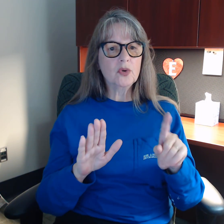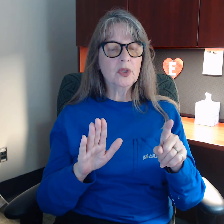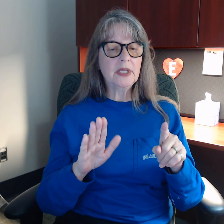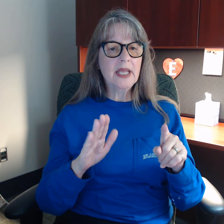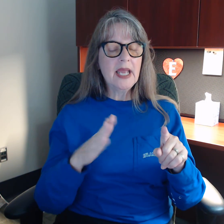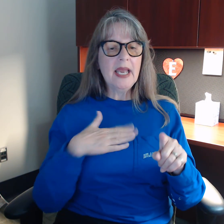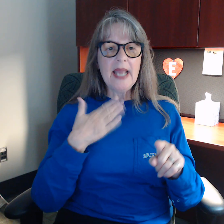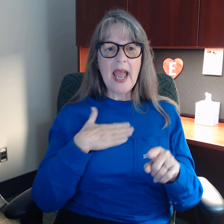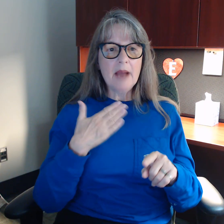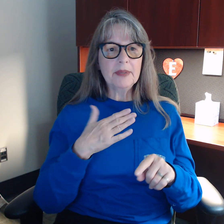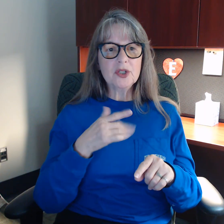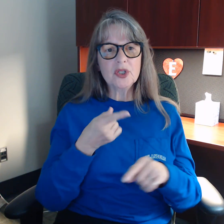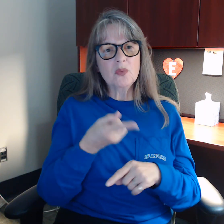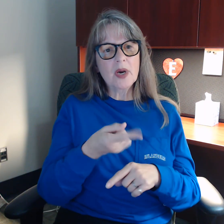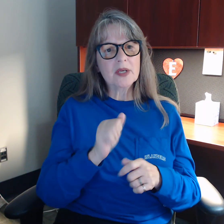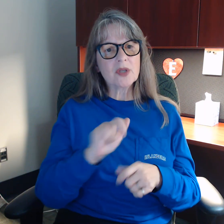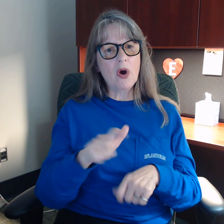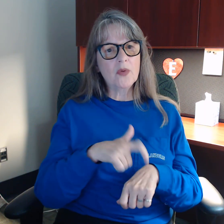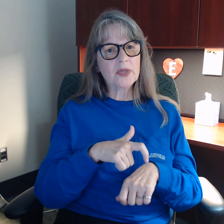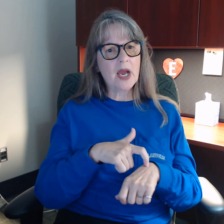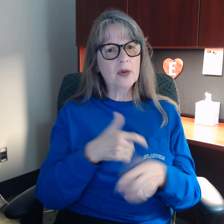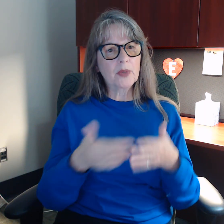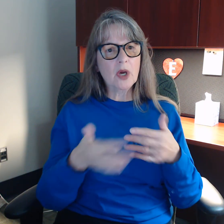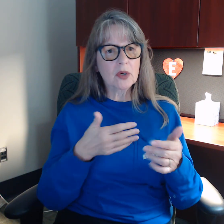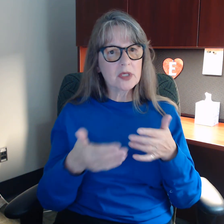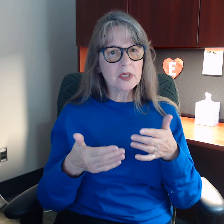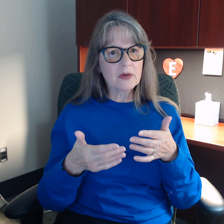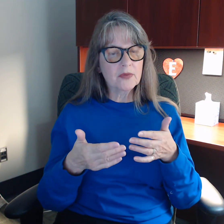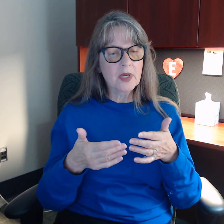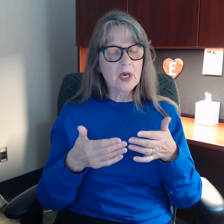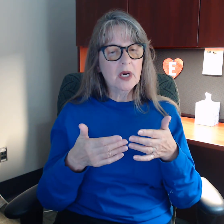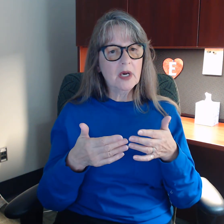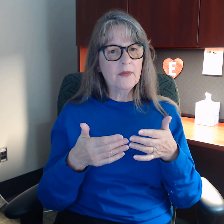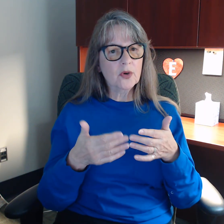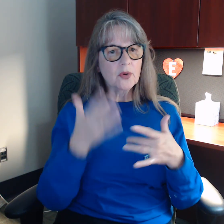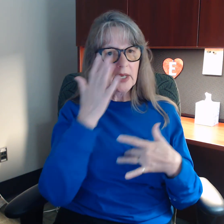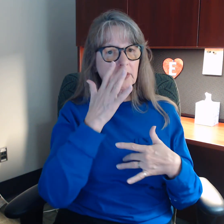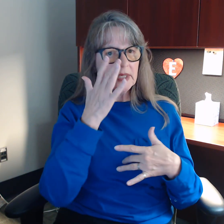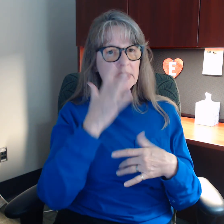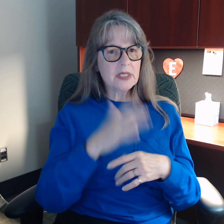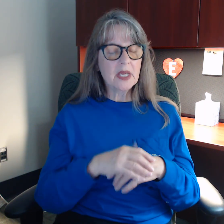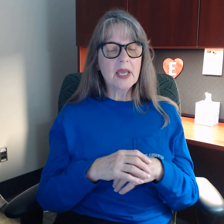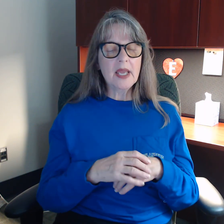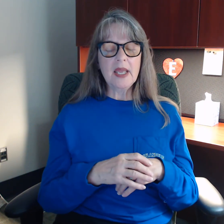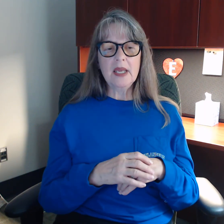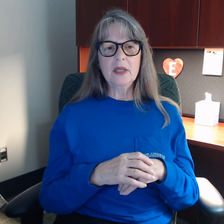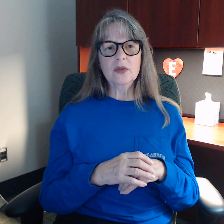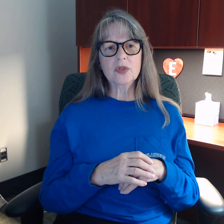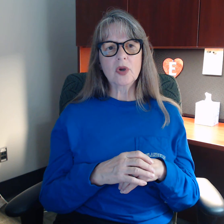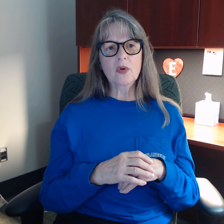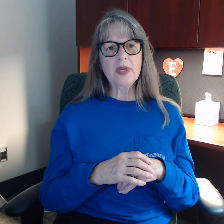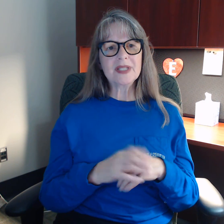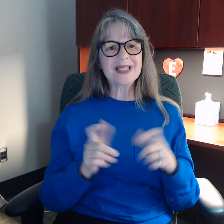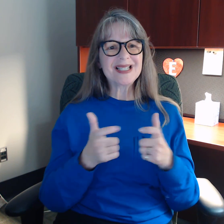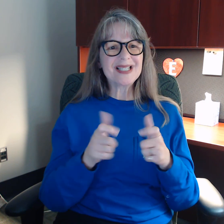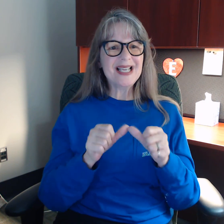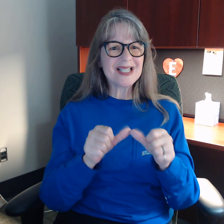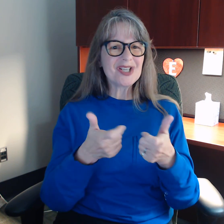and happy she was all the time, regardless of her illness. And so it's still a